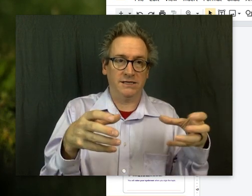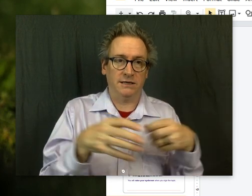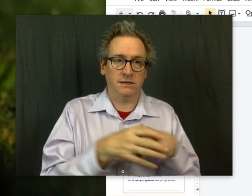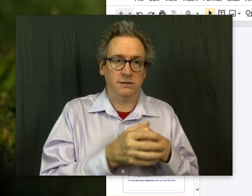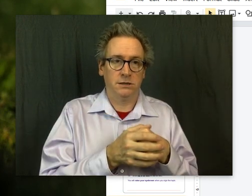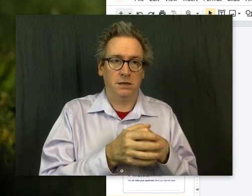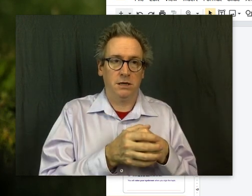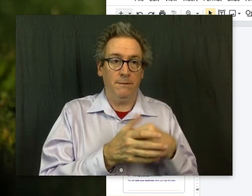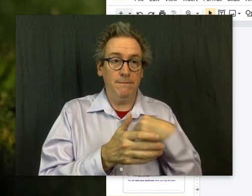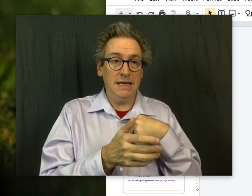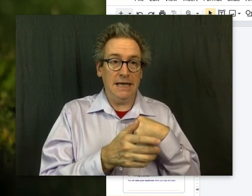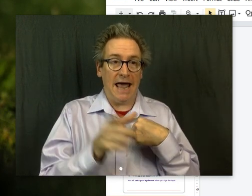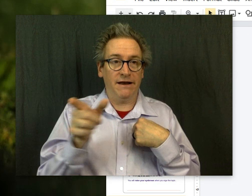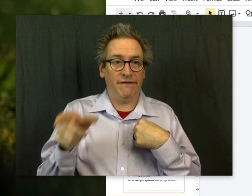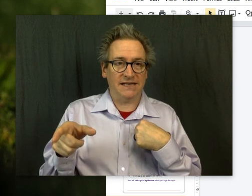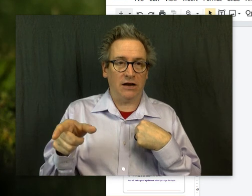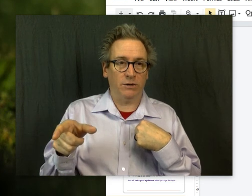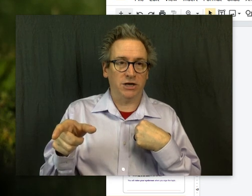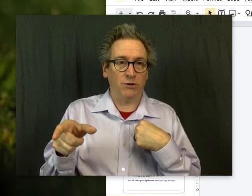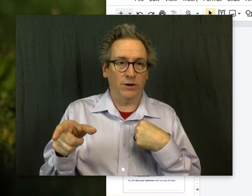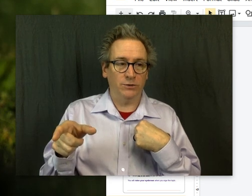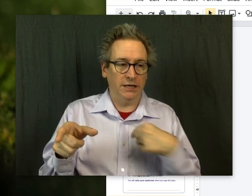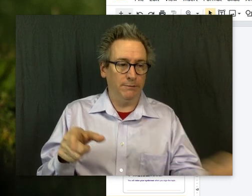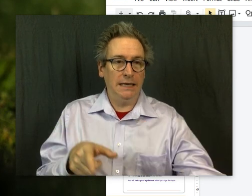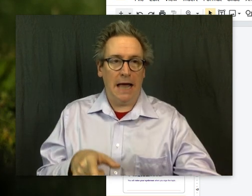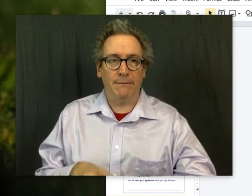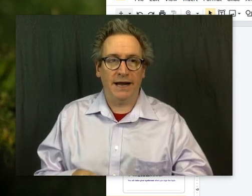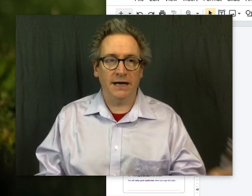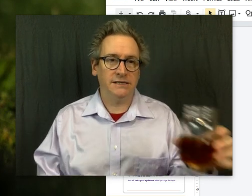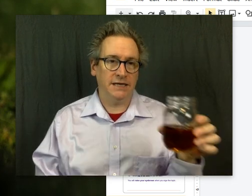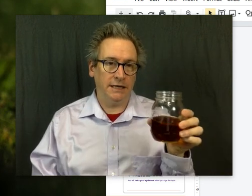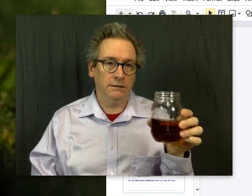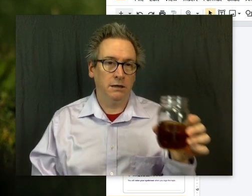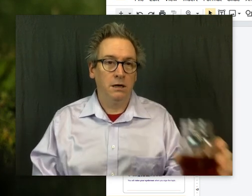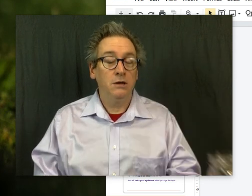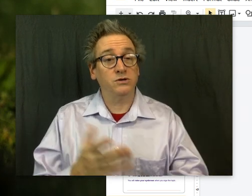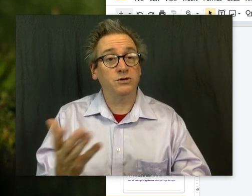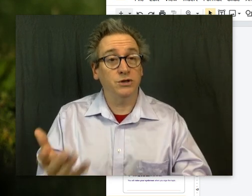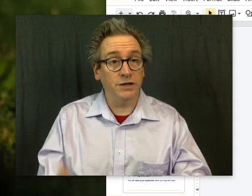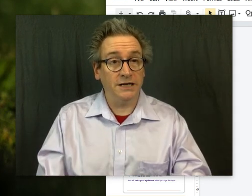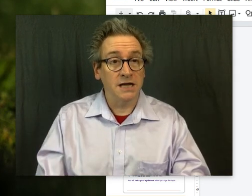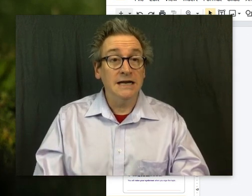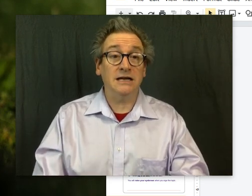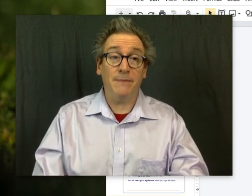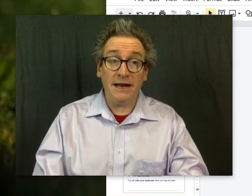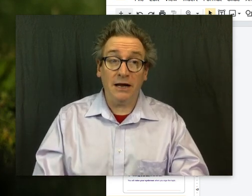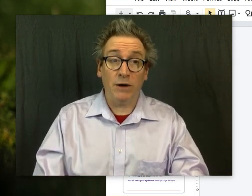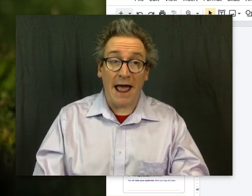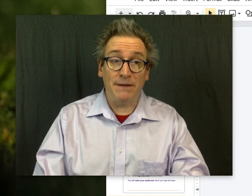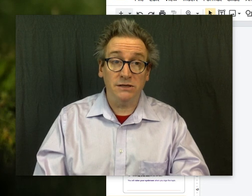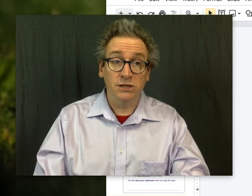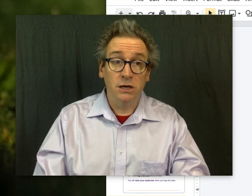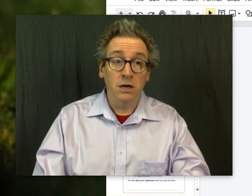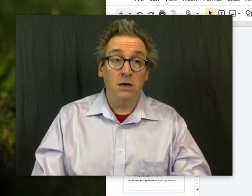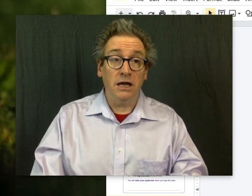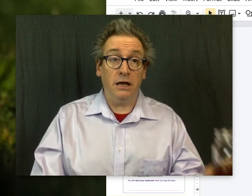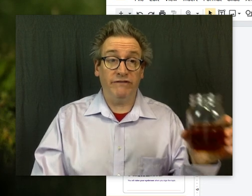within the sentence. Me and the sandwich I'm going to eat. Me and my iced tea. Those are two things. Now, depending what